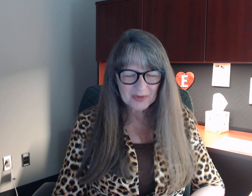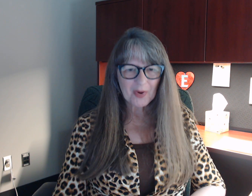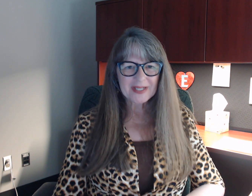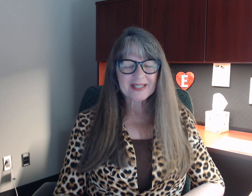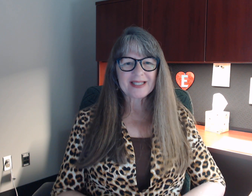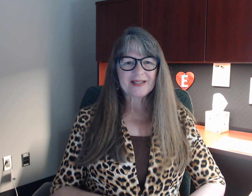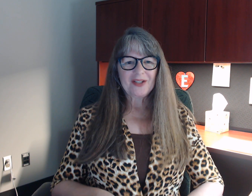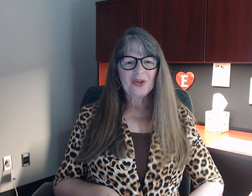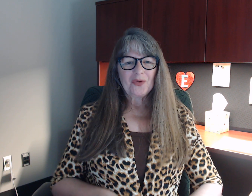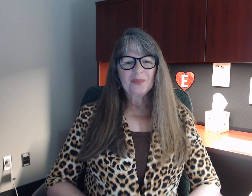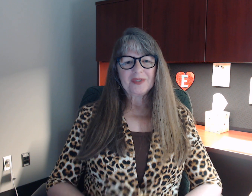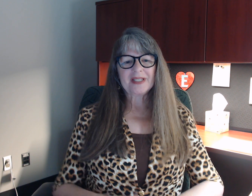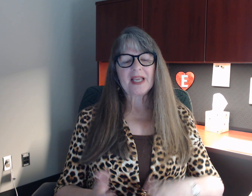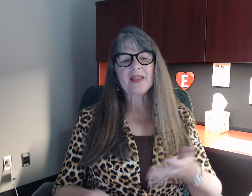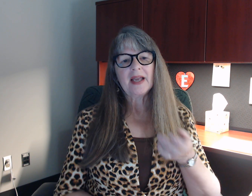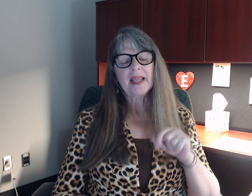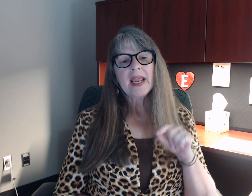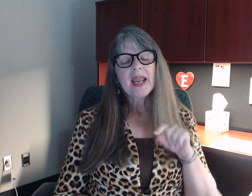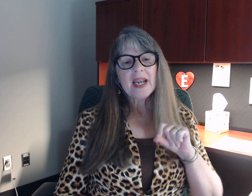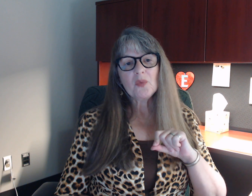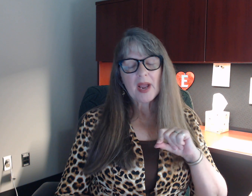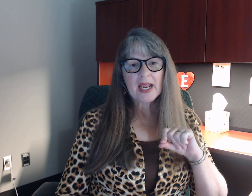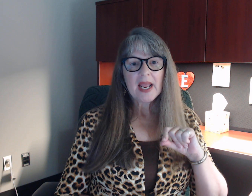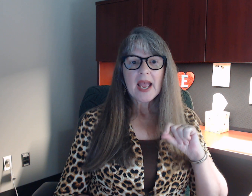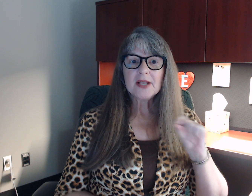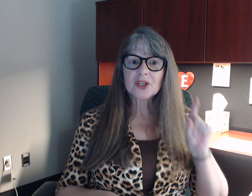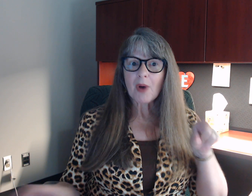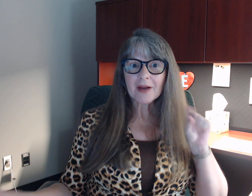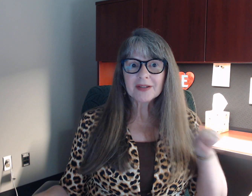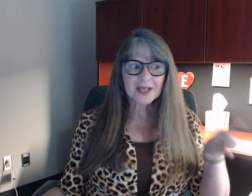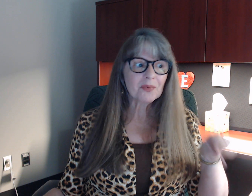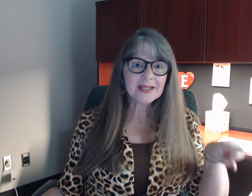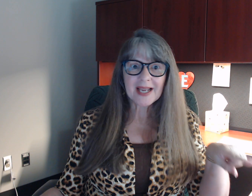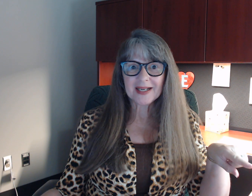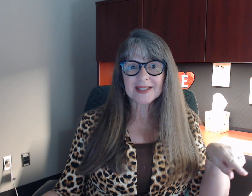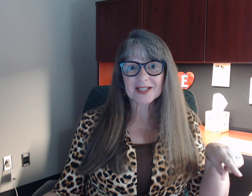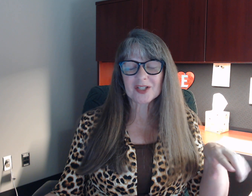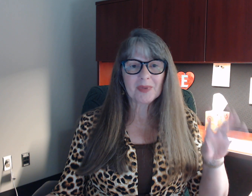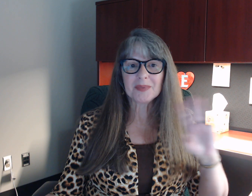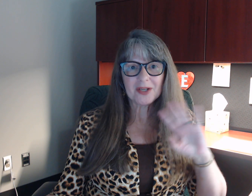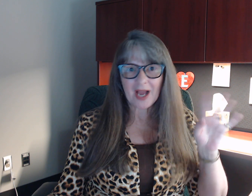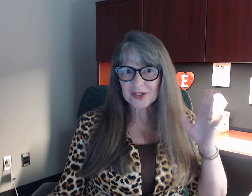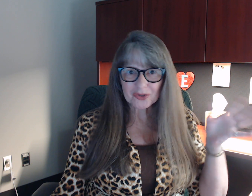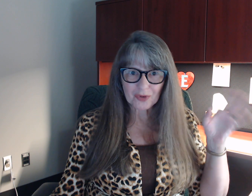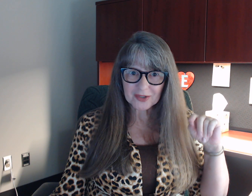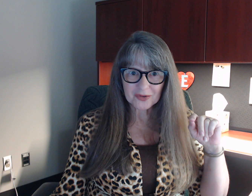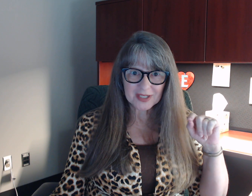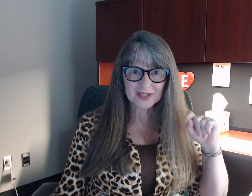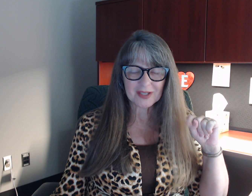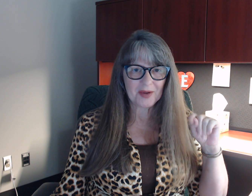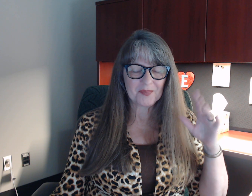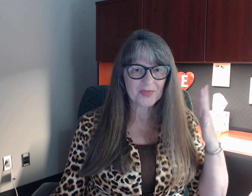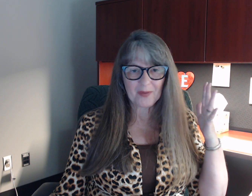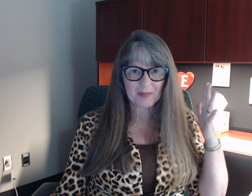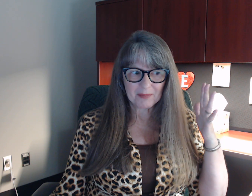ways to say that. Anyway, and so I did write down a list. Sometimes I just try to do things that I remember, but